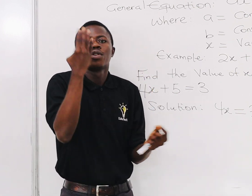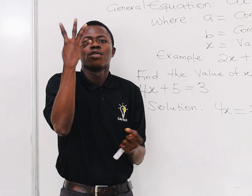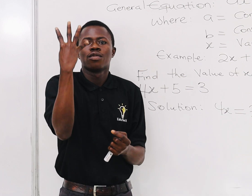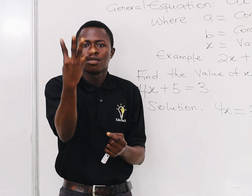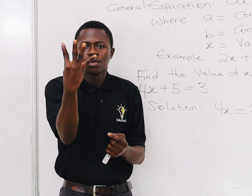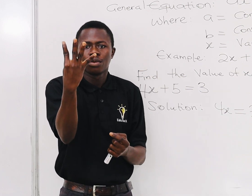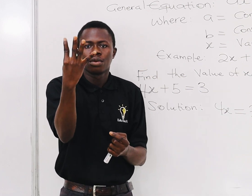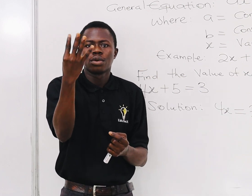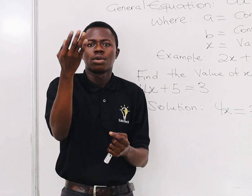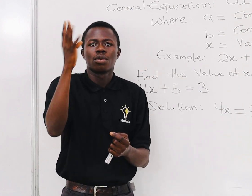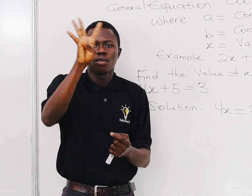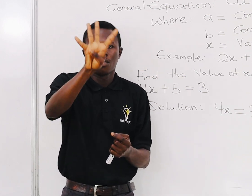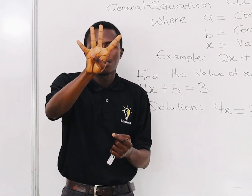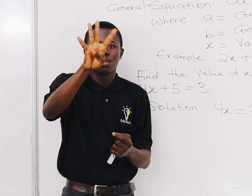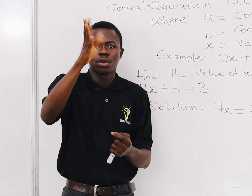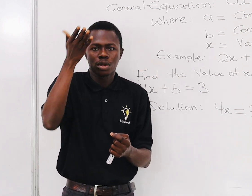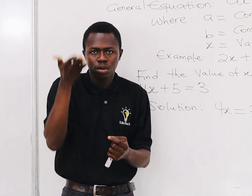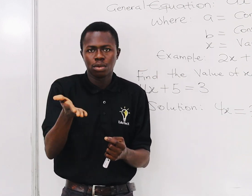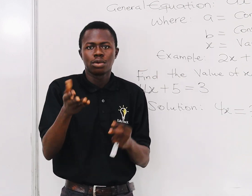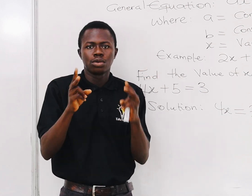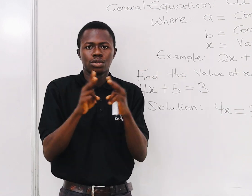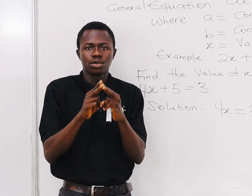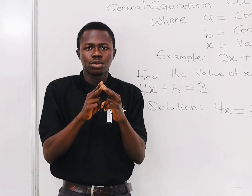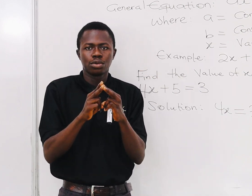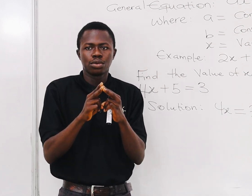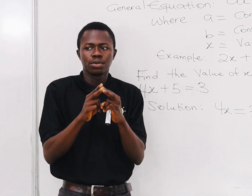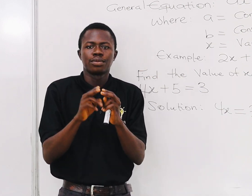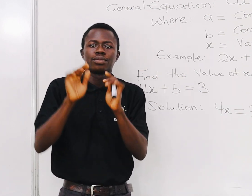4x remains exactly where it is.